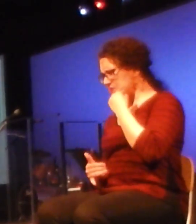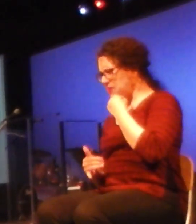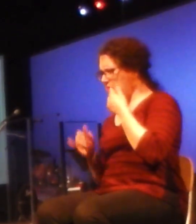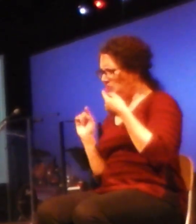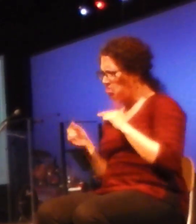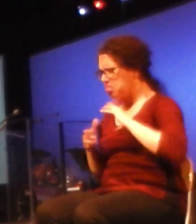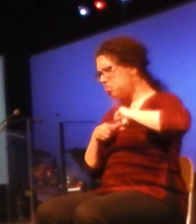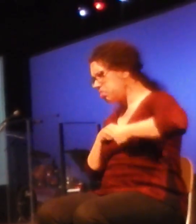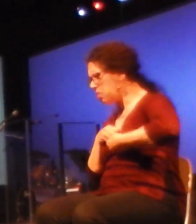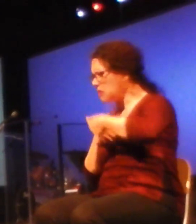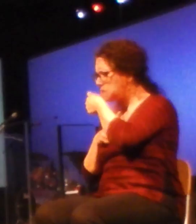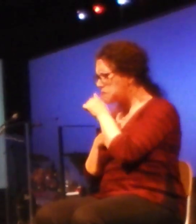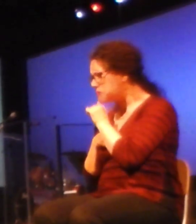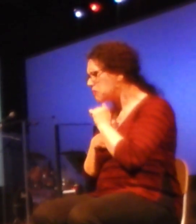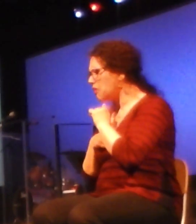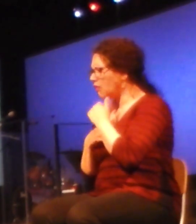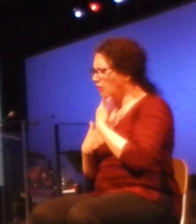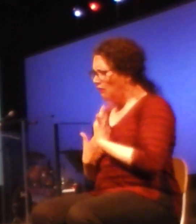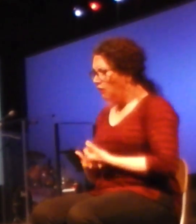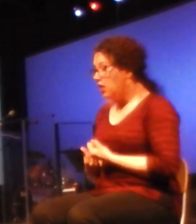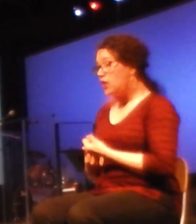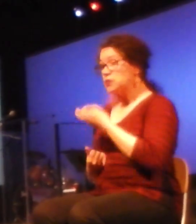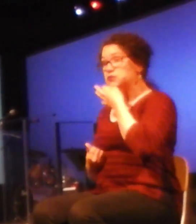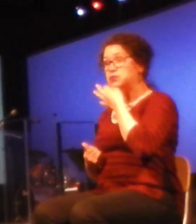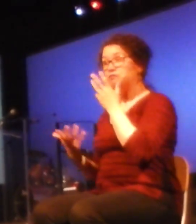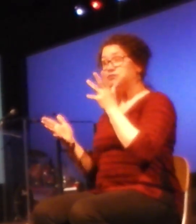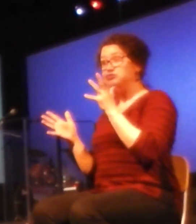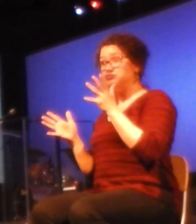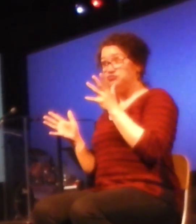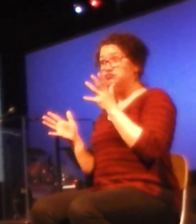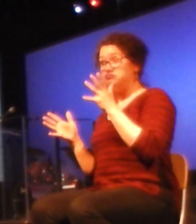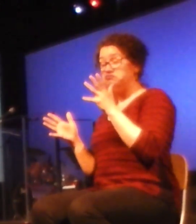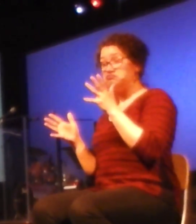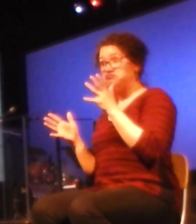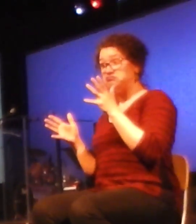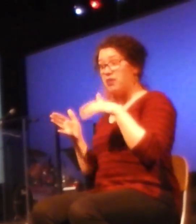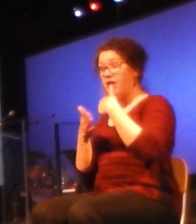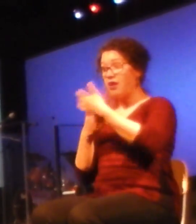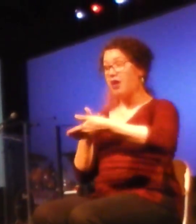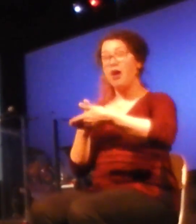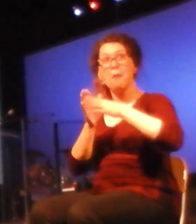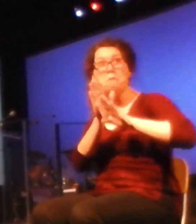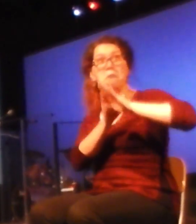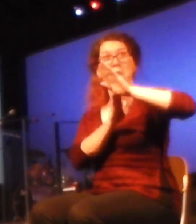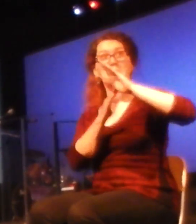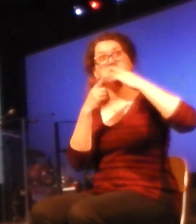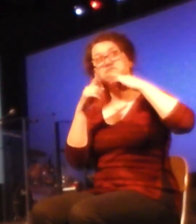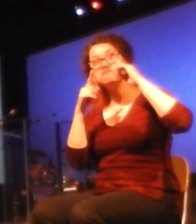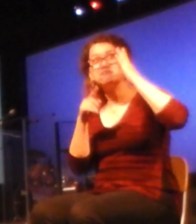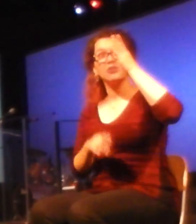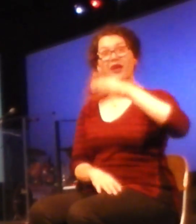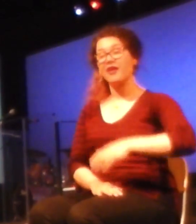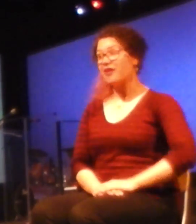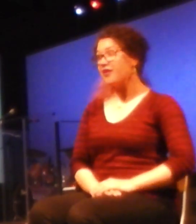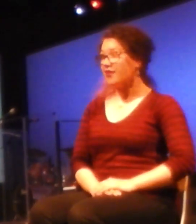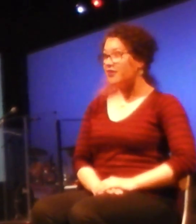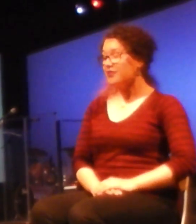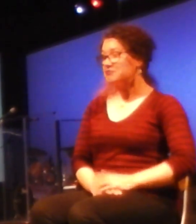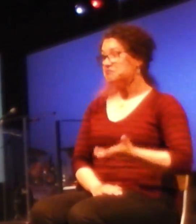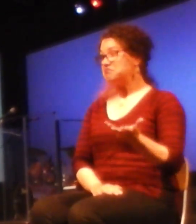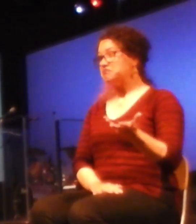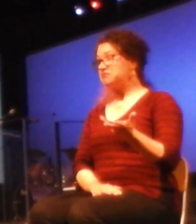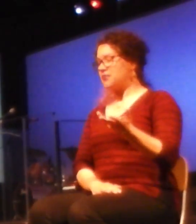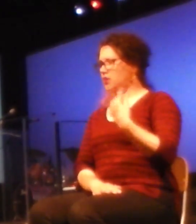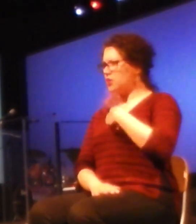despair and all of this stuff that I'm going through is going to end really soon, and then I'll begin to prosper. Like, I think we have this tendency